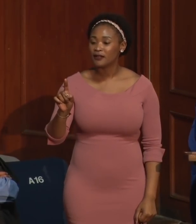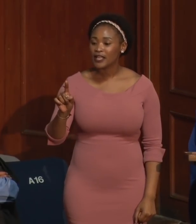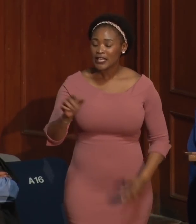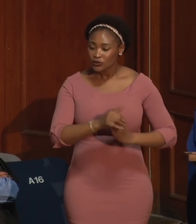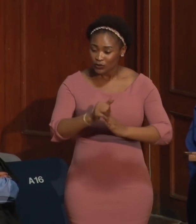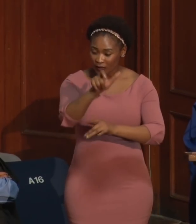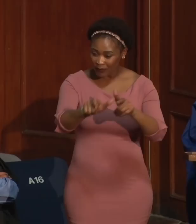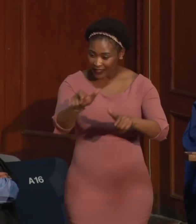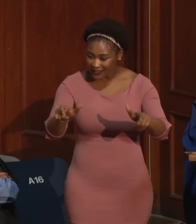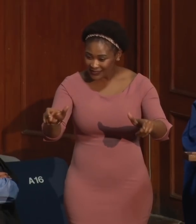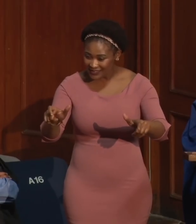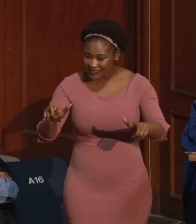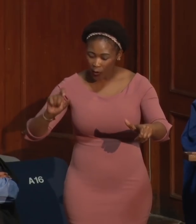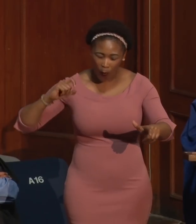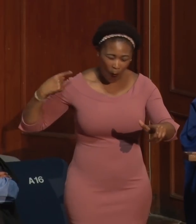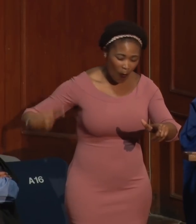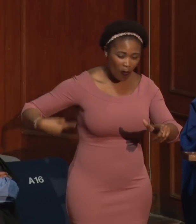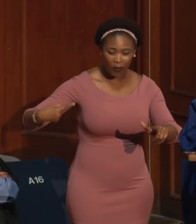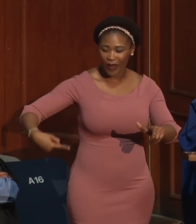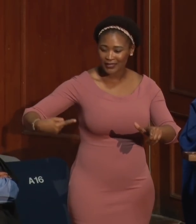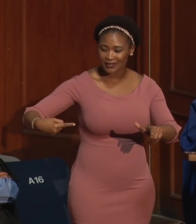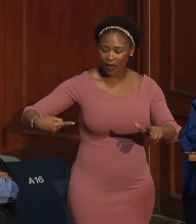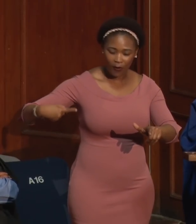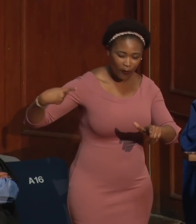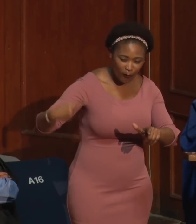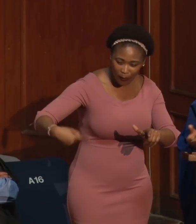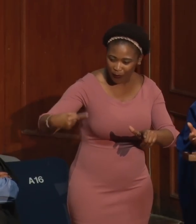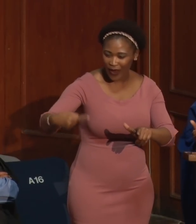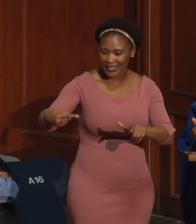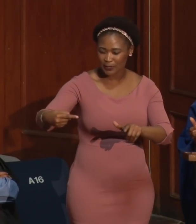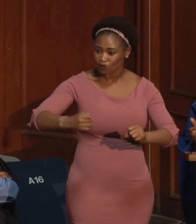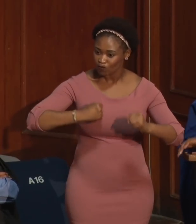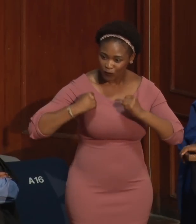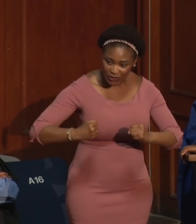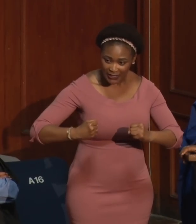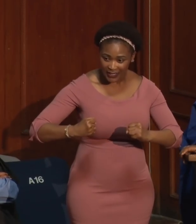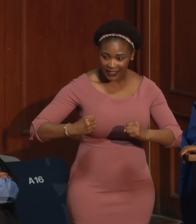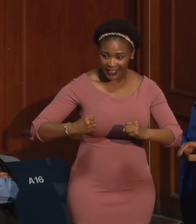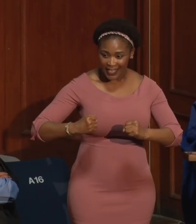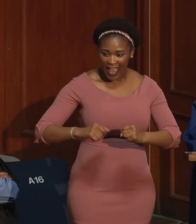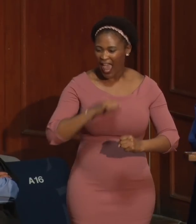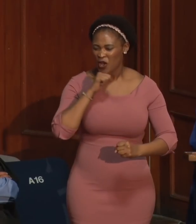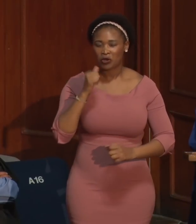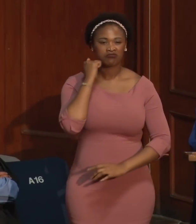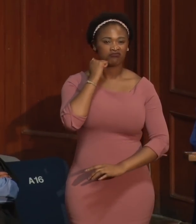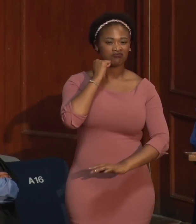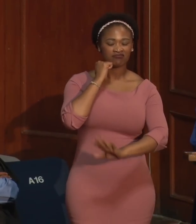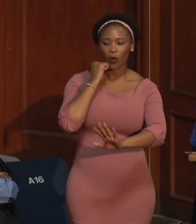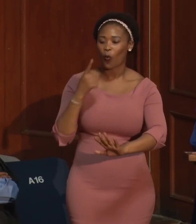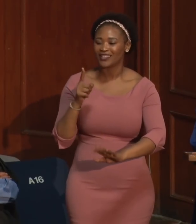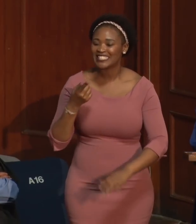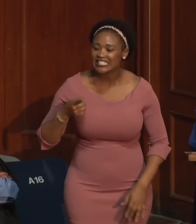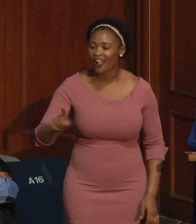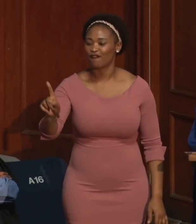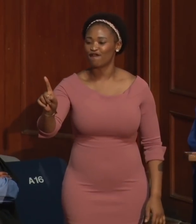Trailblazers are always, always brutally and unapologetically themselves. So go out